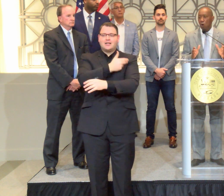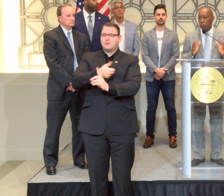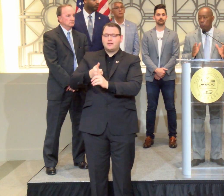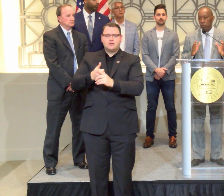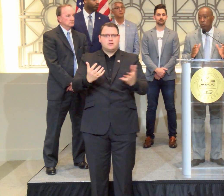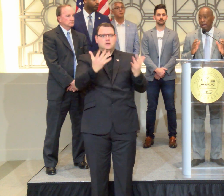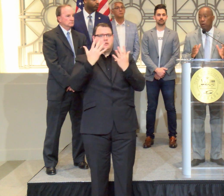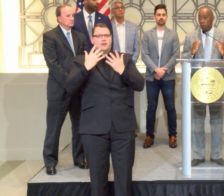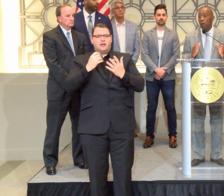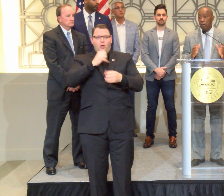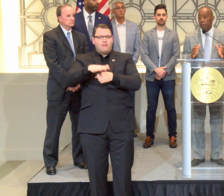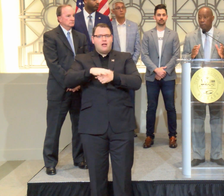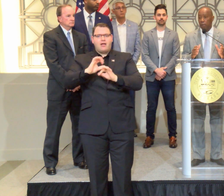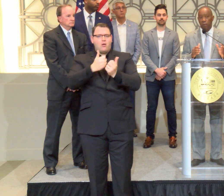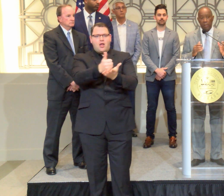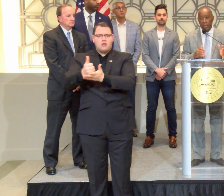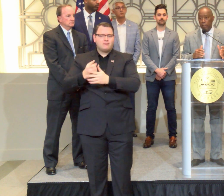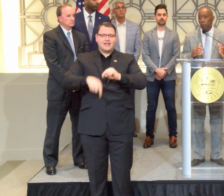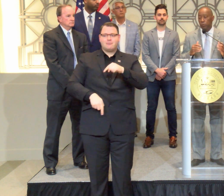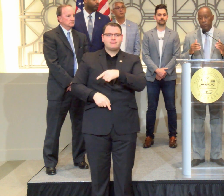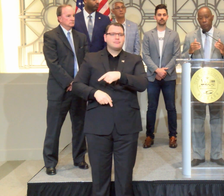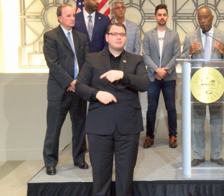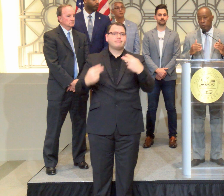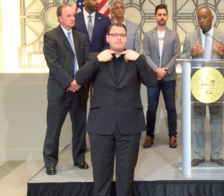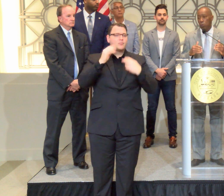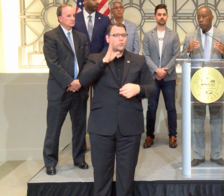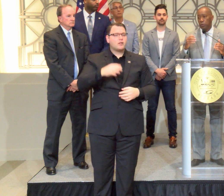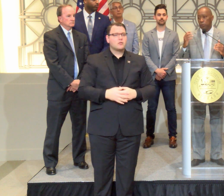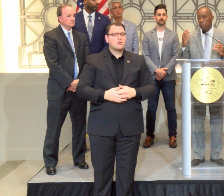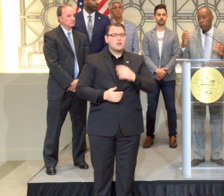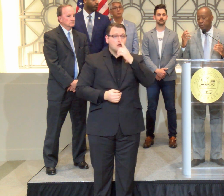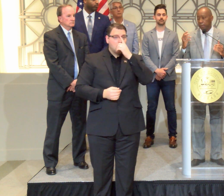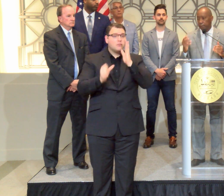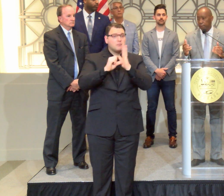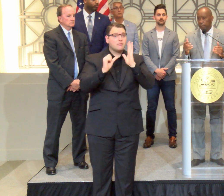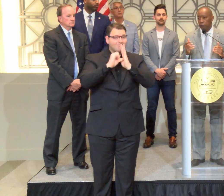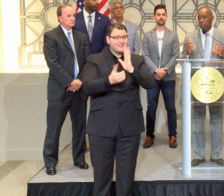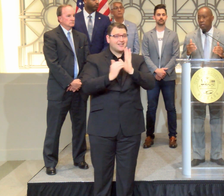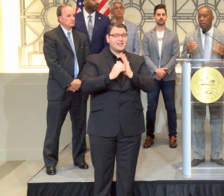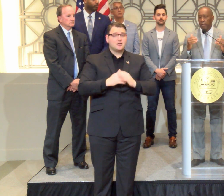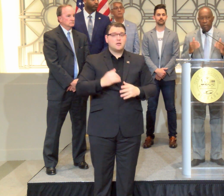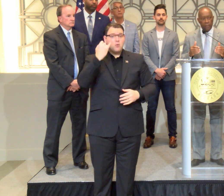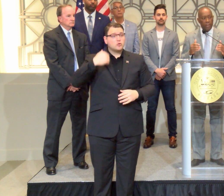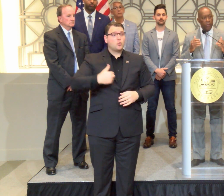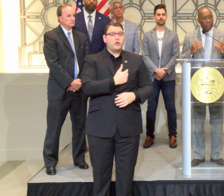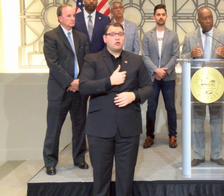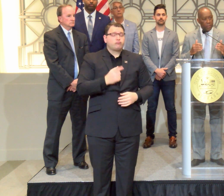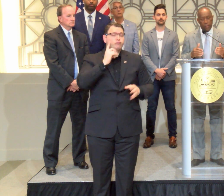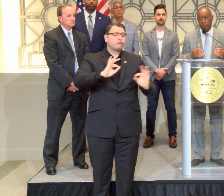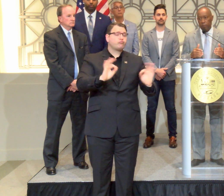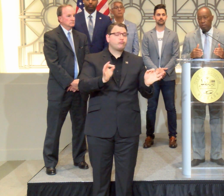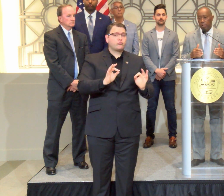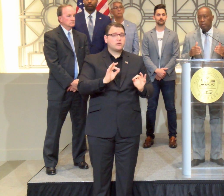we all don't do our part, from millennials to those older to our senior citizens, the healthcare